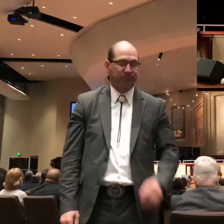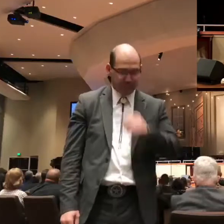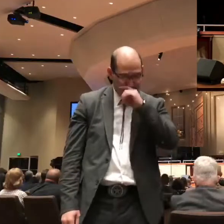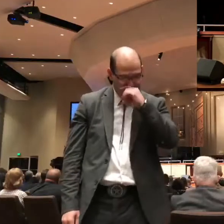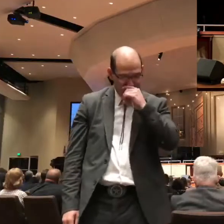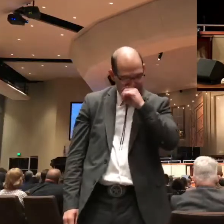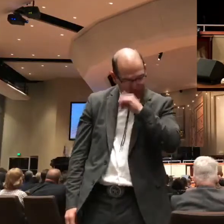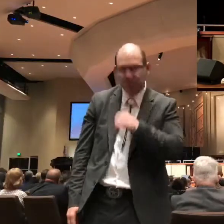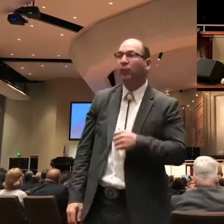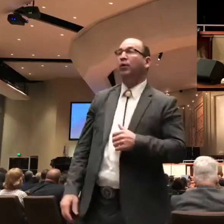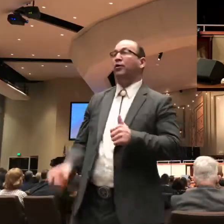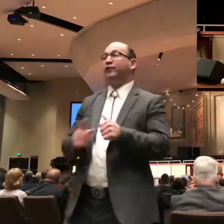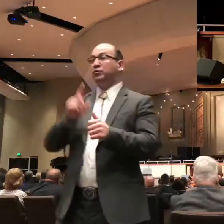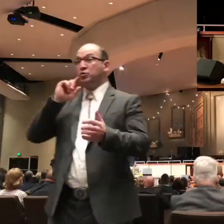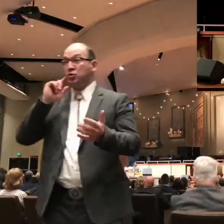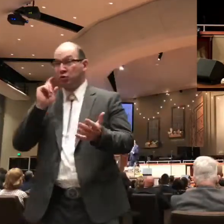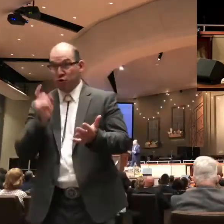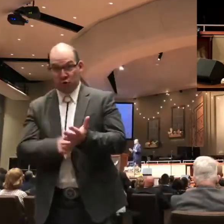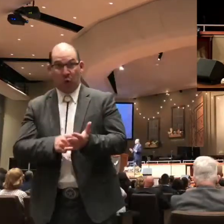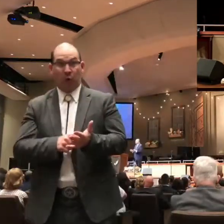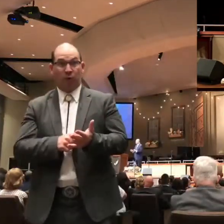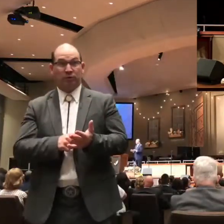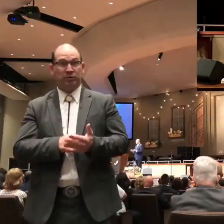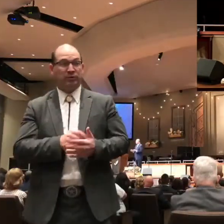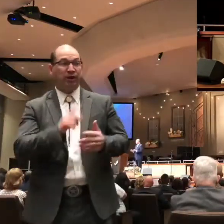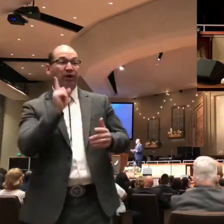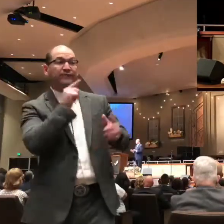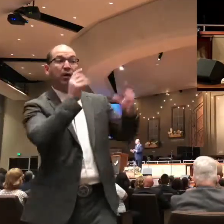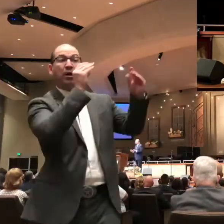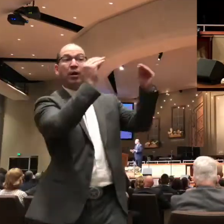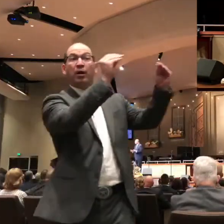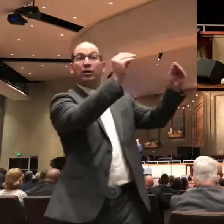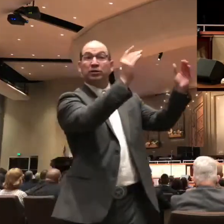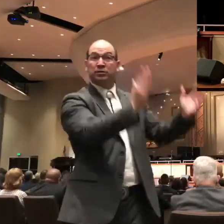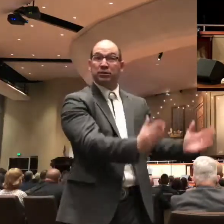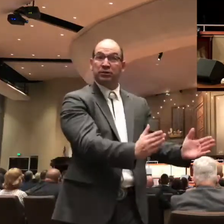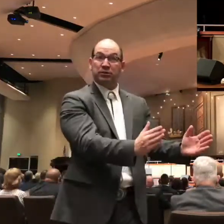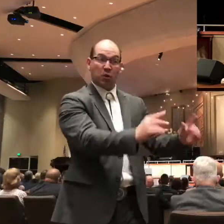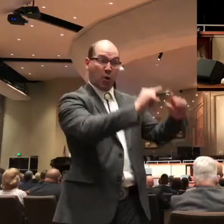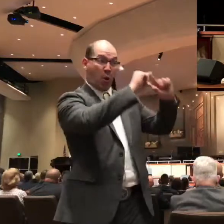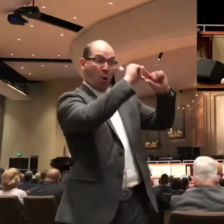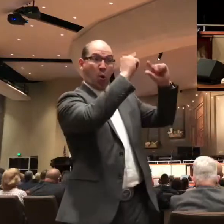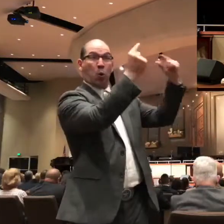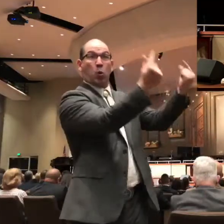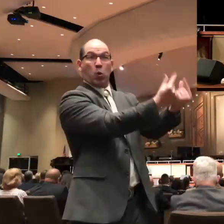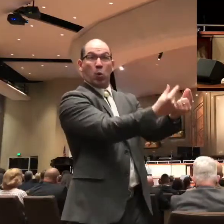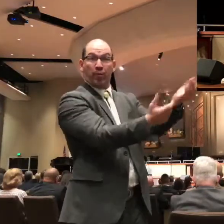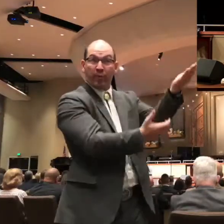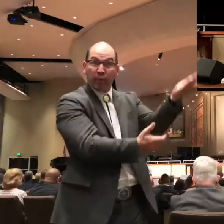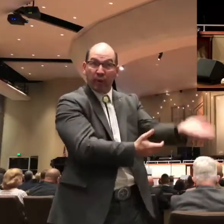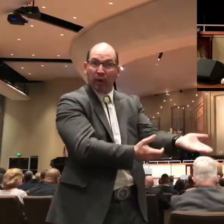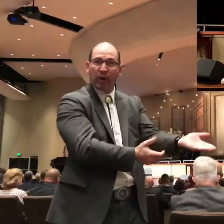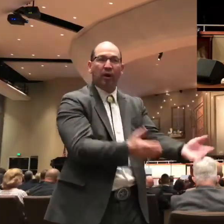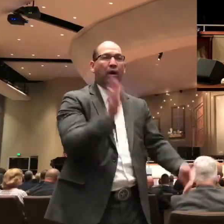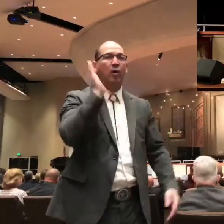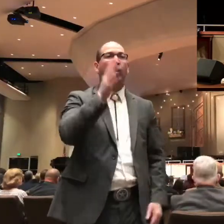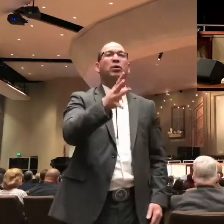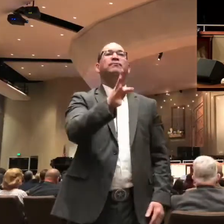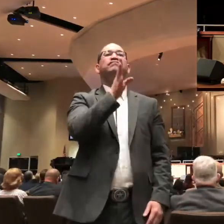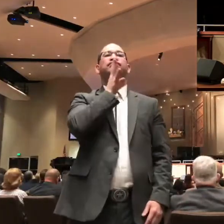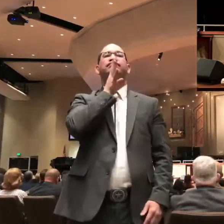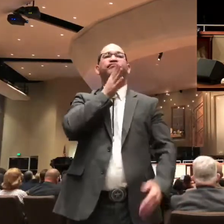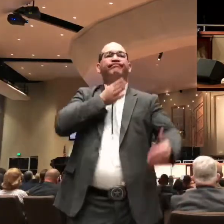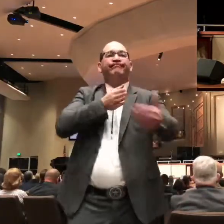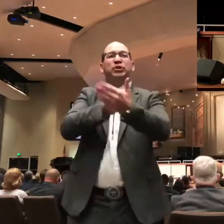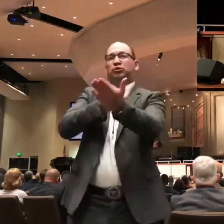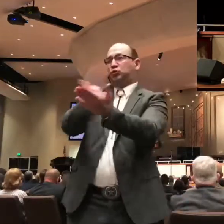their resistance. These false teachers are going to very boldly speak against the